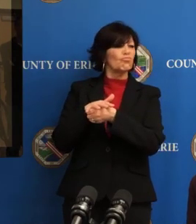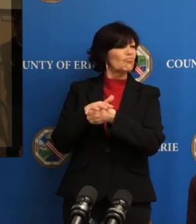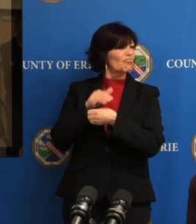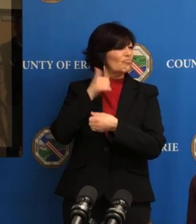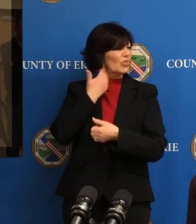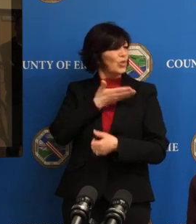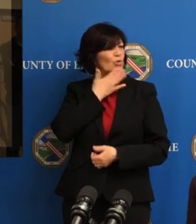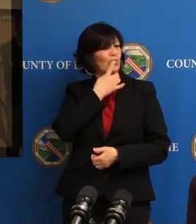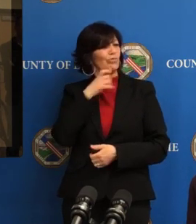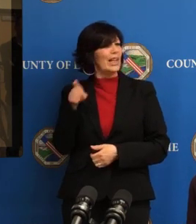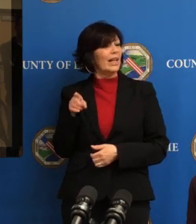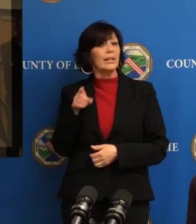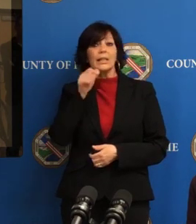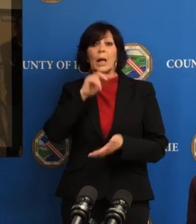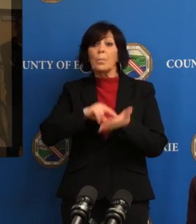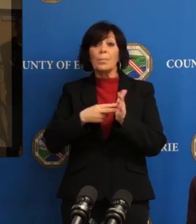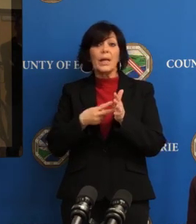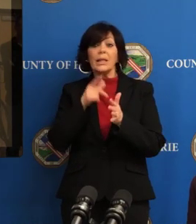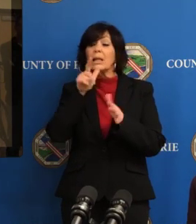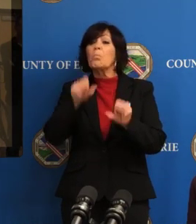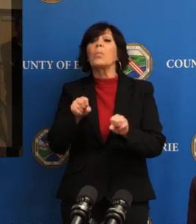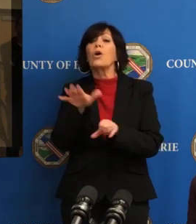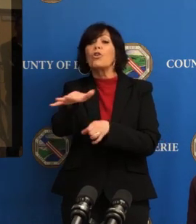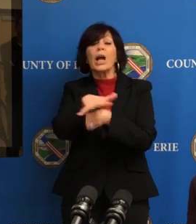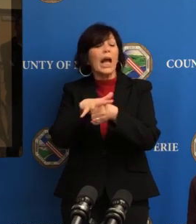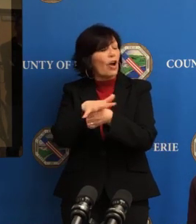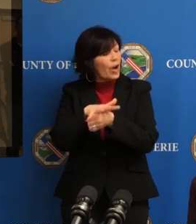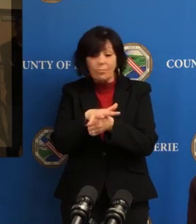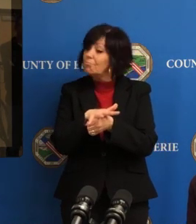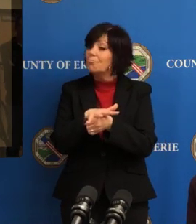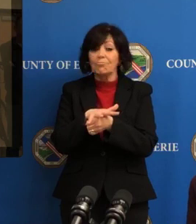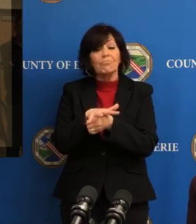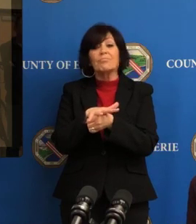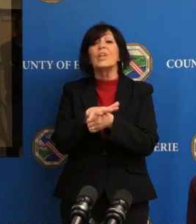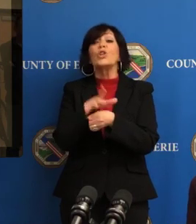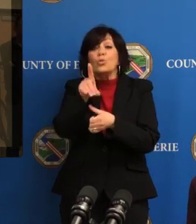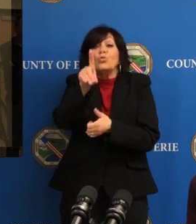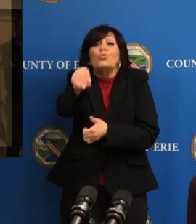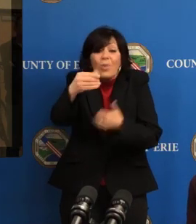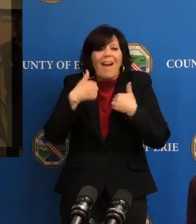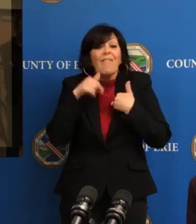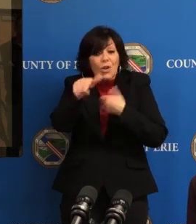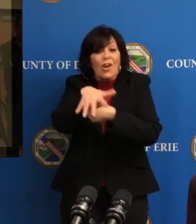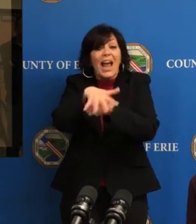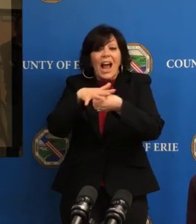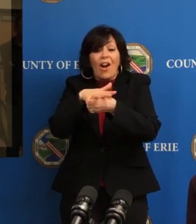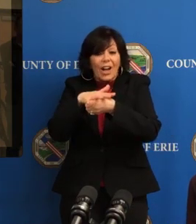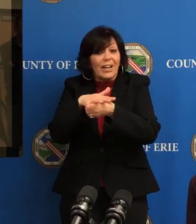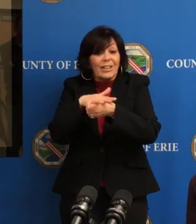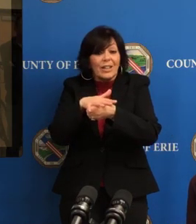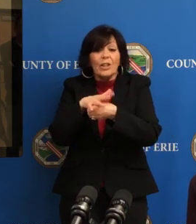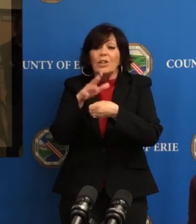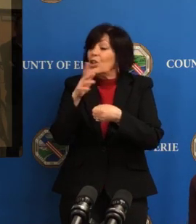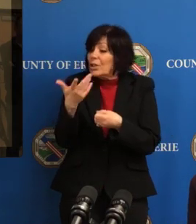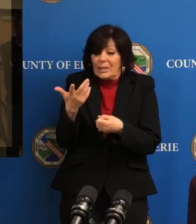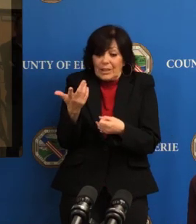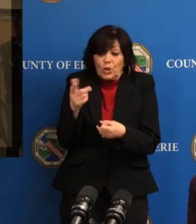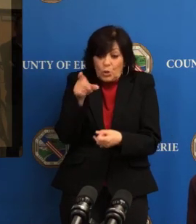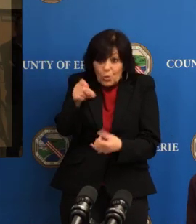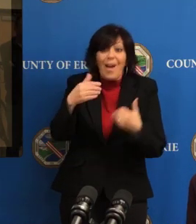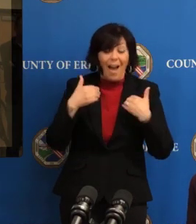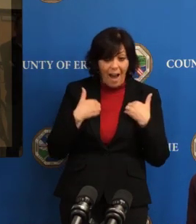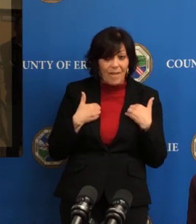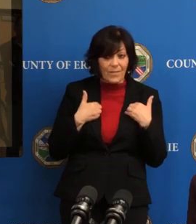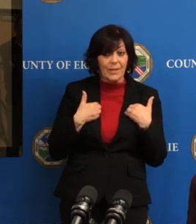highlighted red does not mean that you do not have COVID-19 in your community. You do have COVID-19. We have no reason to believe that you